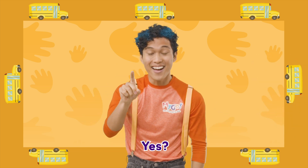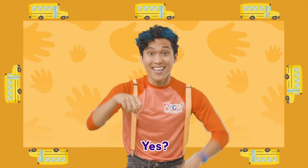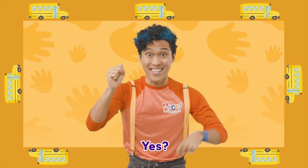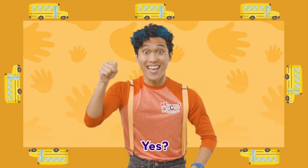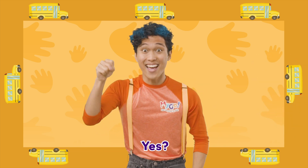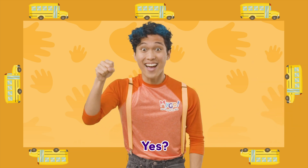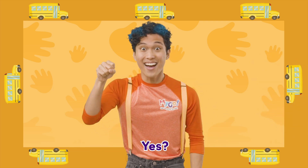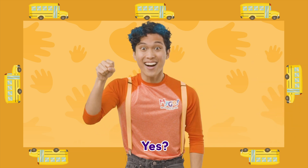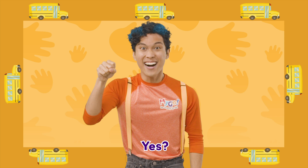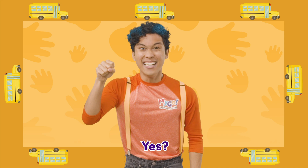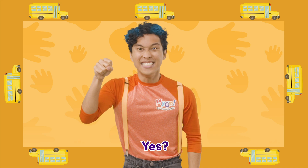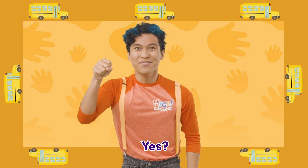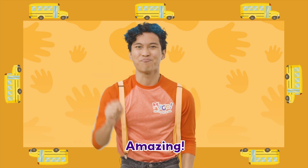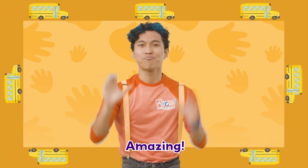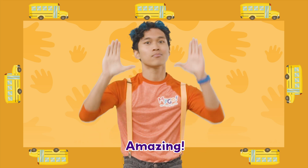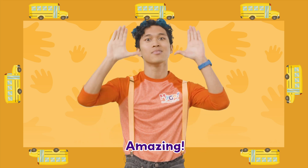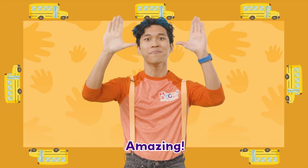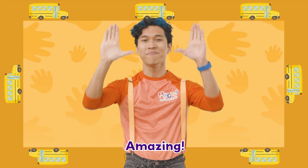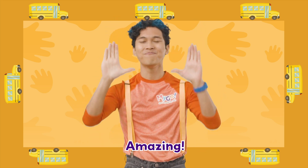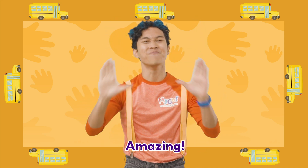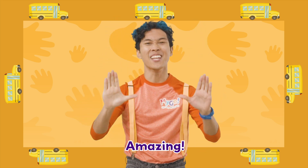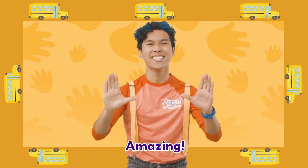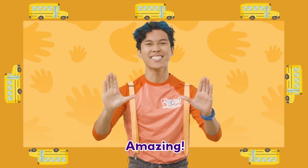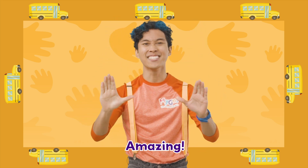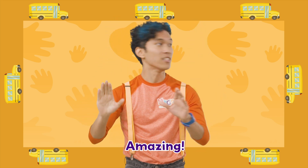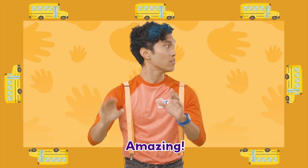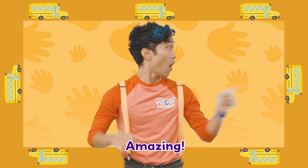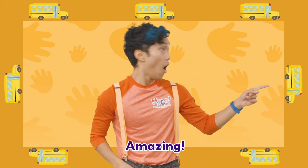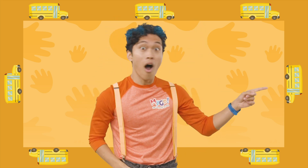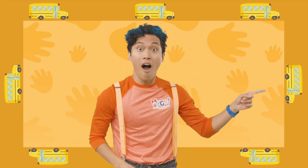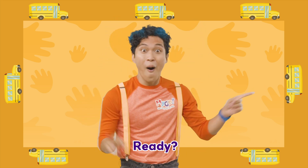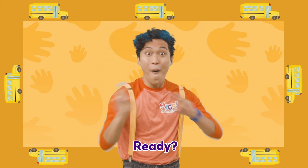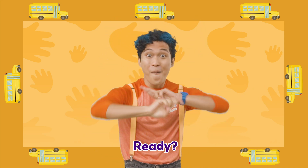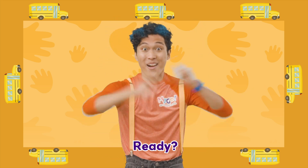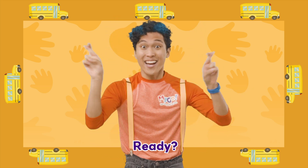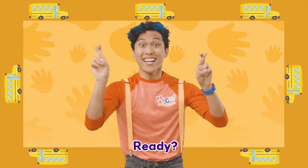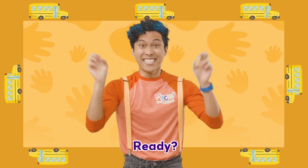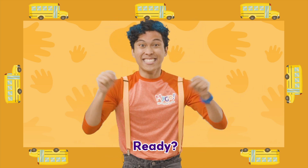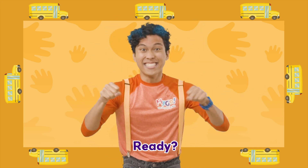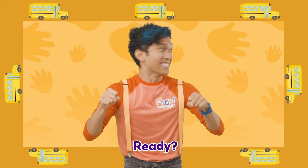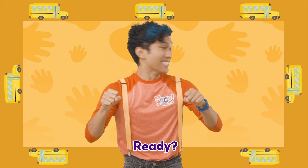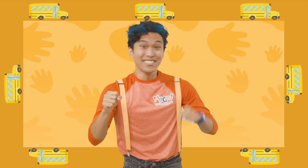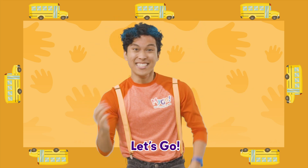Yes? Amazing! Ready? Let's go!